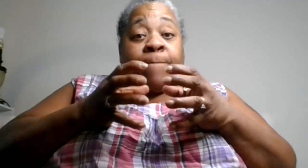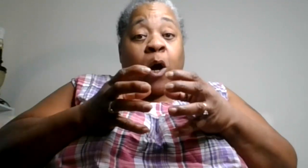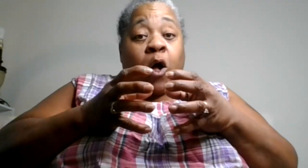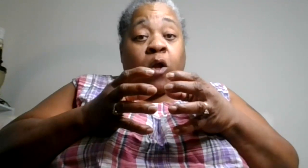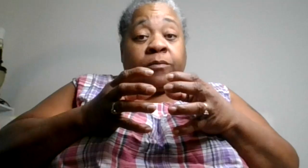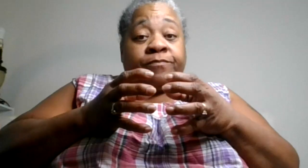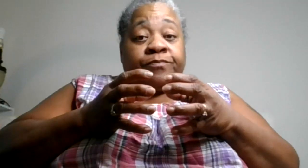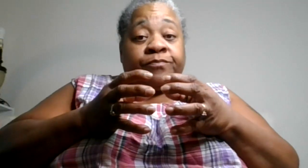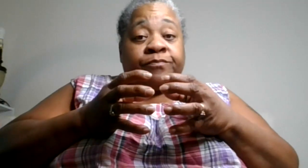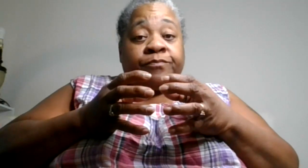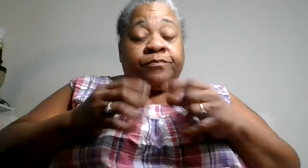Ball.